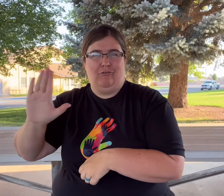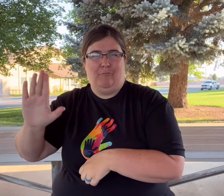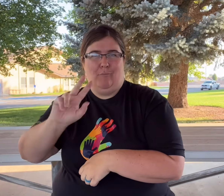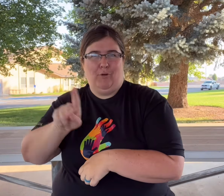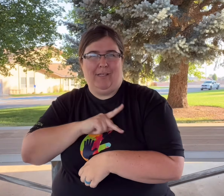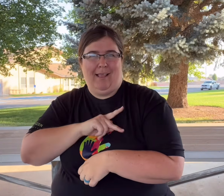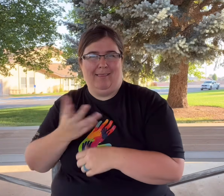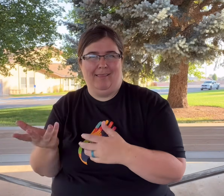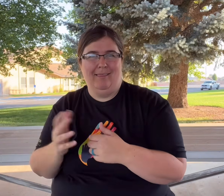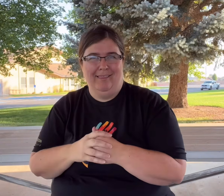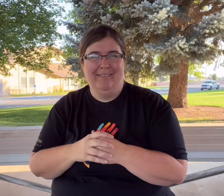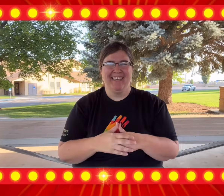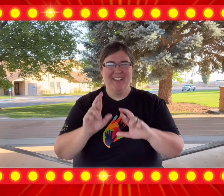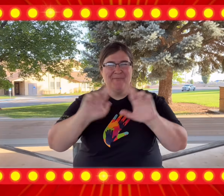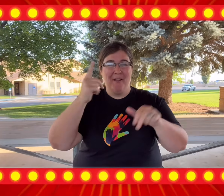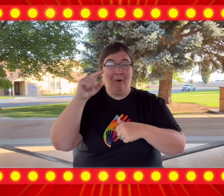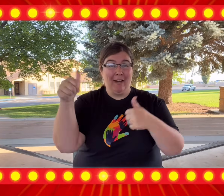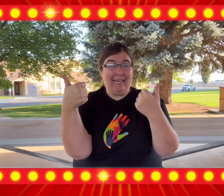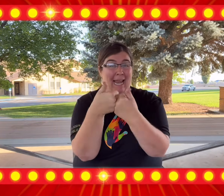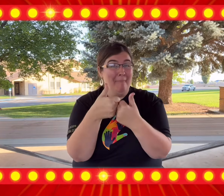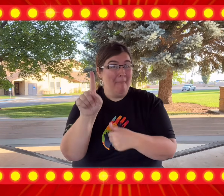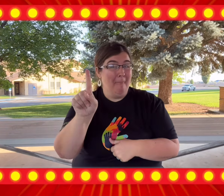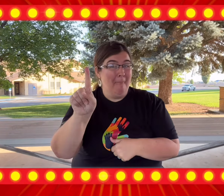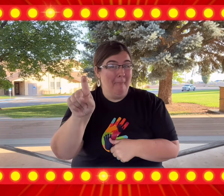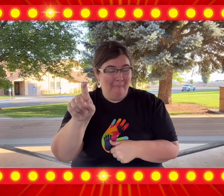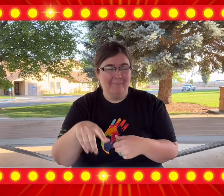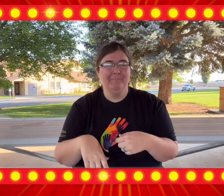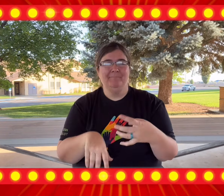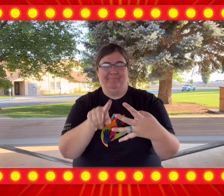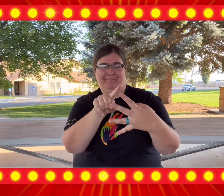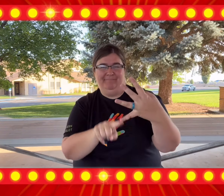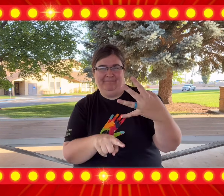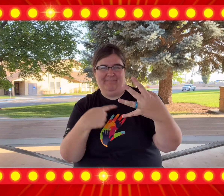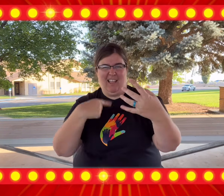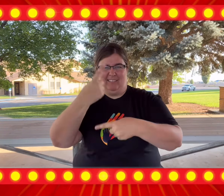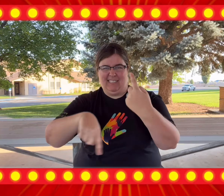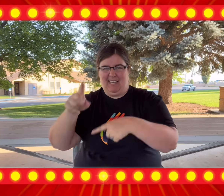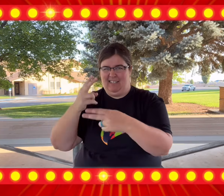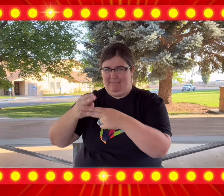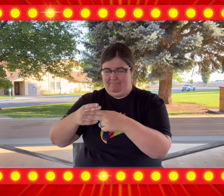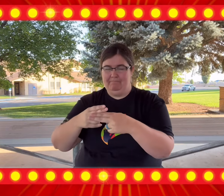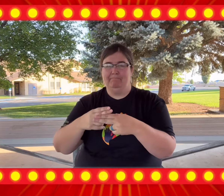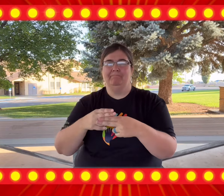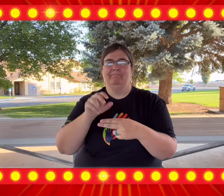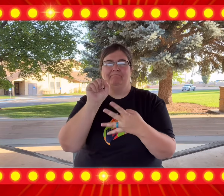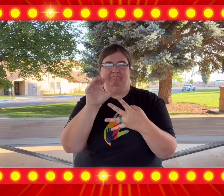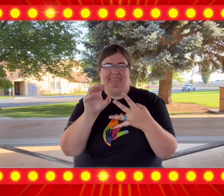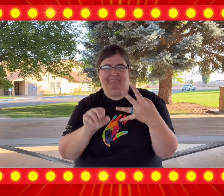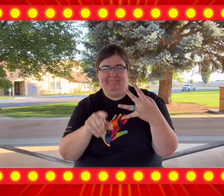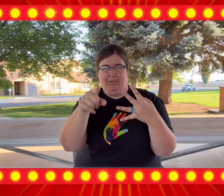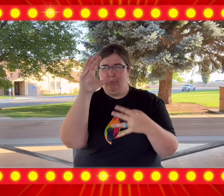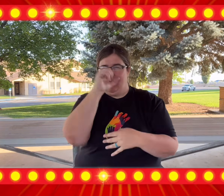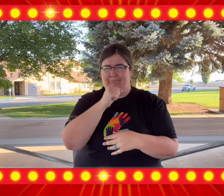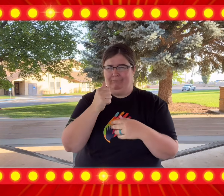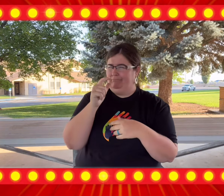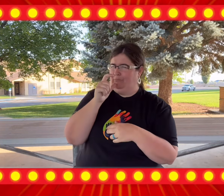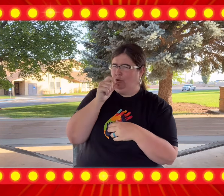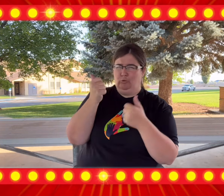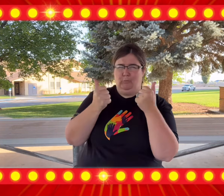name with their personality. Who's ready for a game show? I'm going to give you 4 sign names, and you're going to guess which book